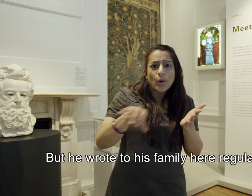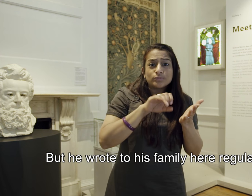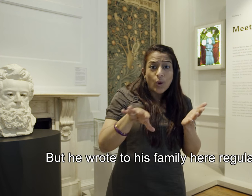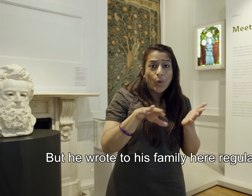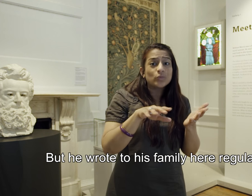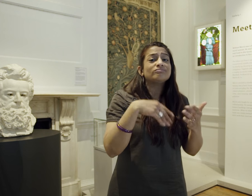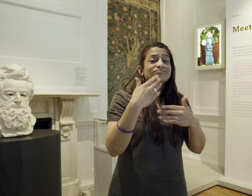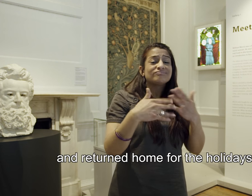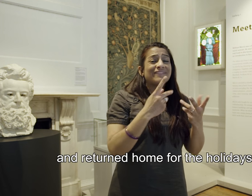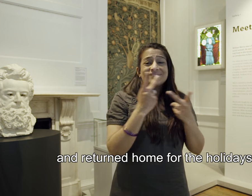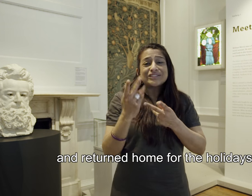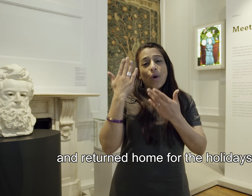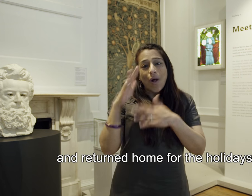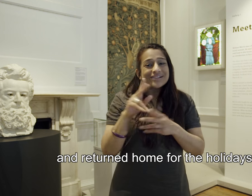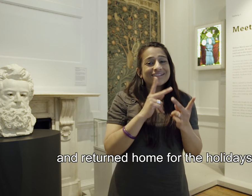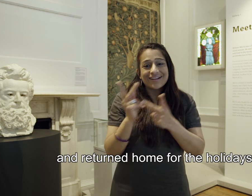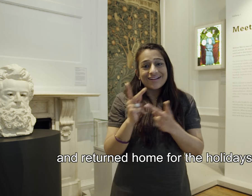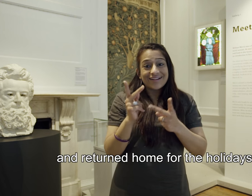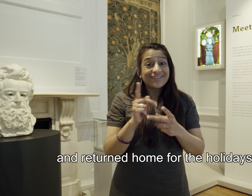regularly and returned home for the holidays